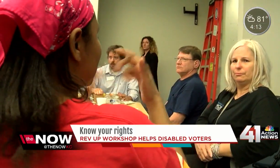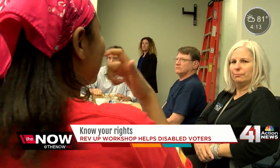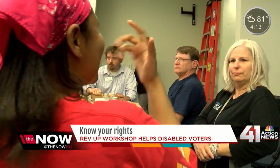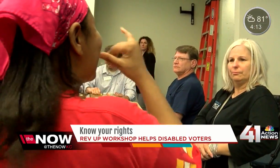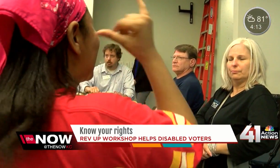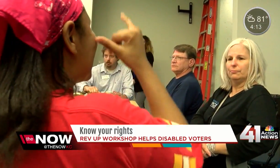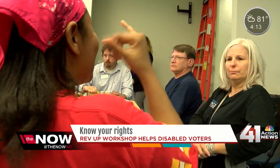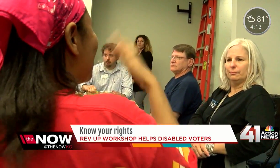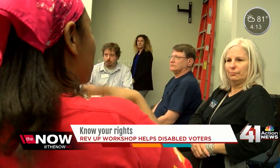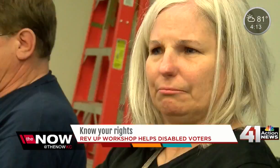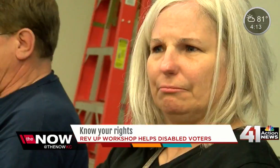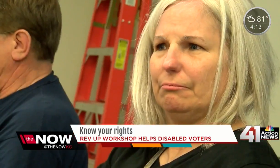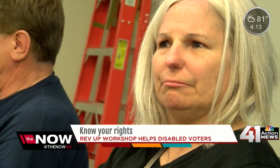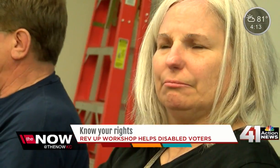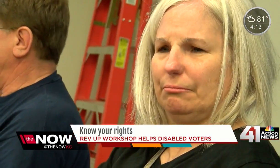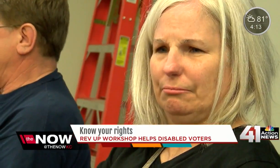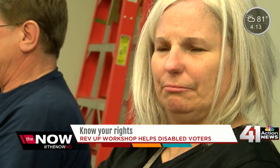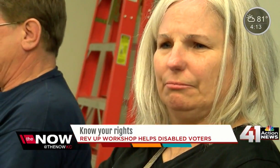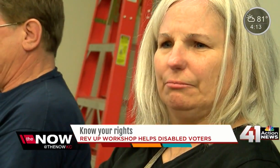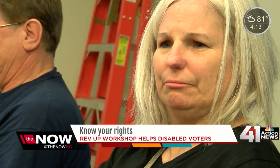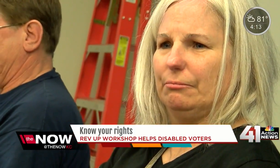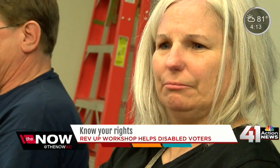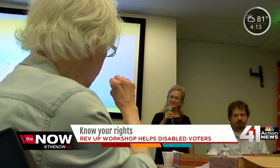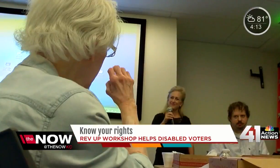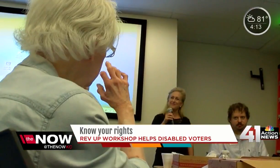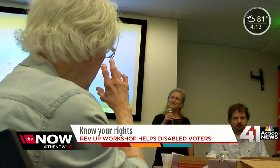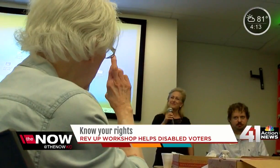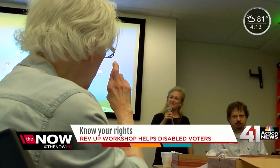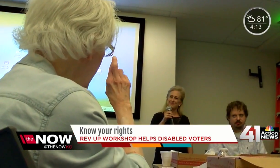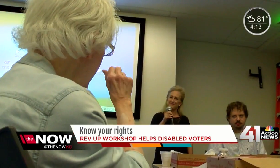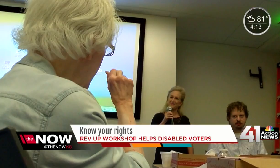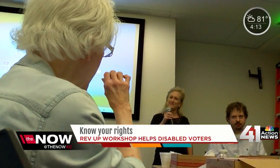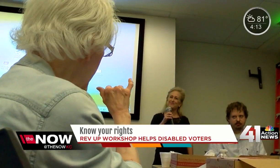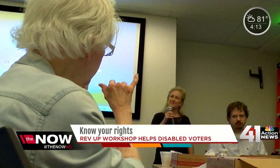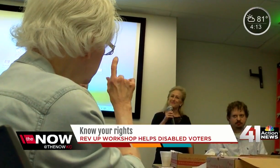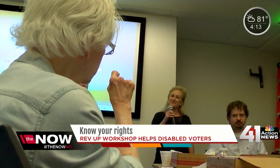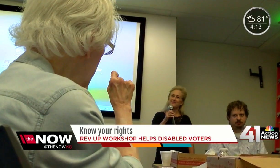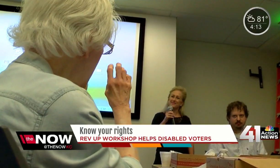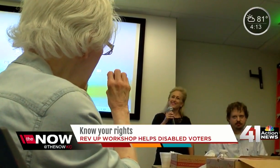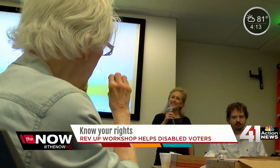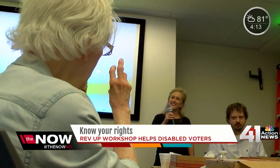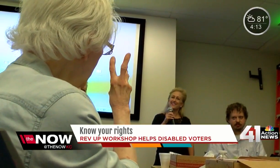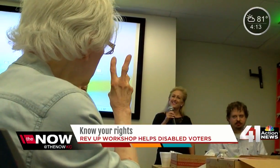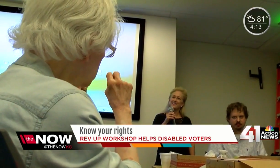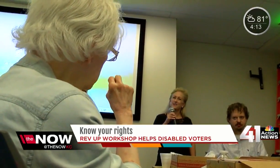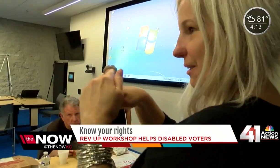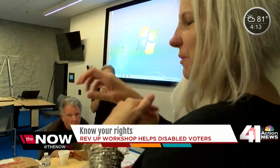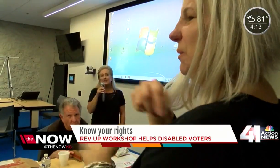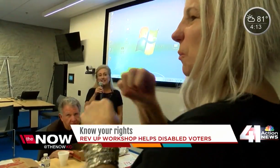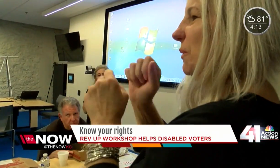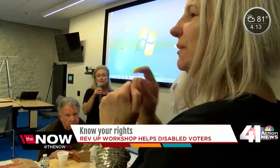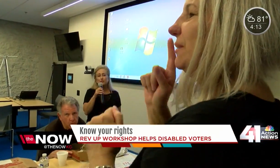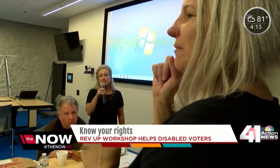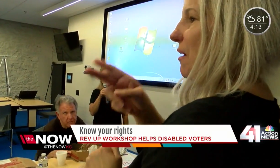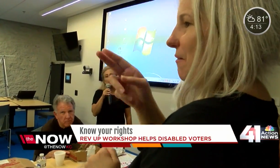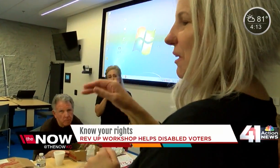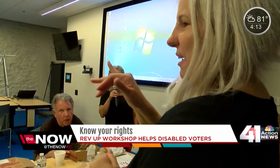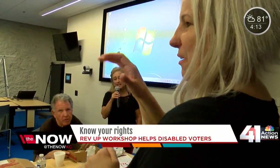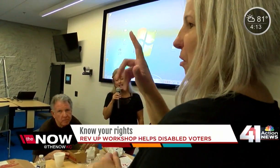people with all kinds of disabilities learn what their voting rights are. There are many barriers there and things that do not match the